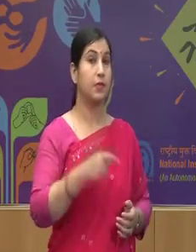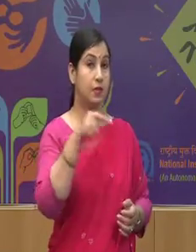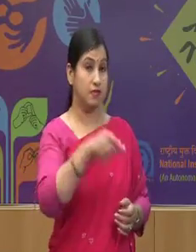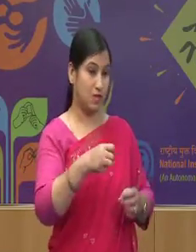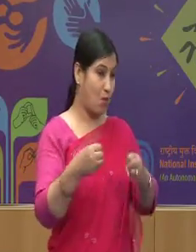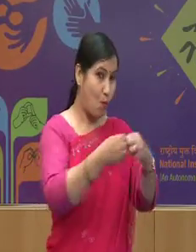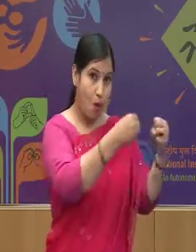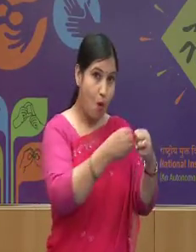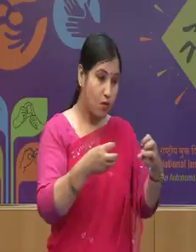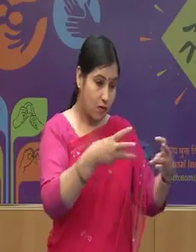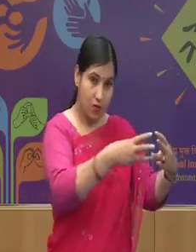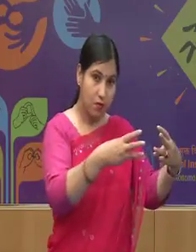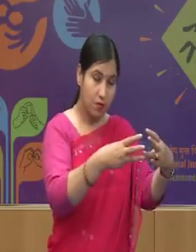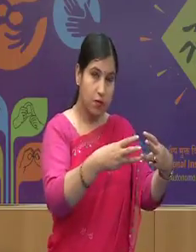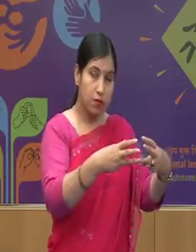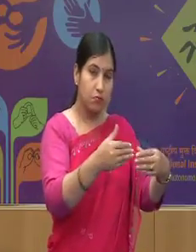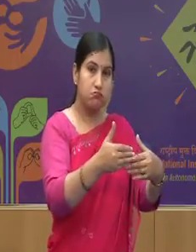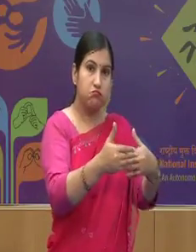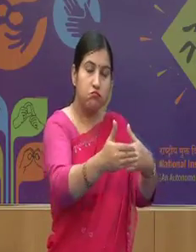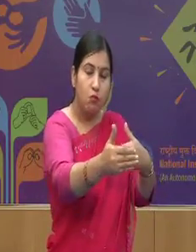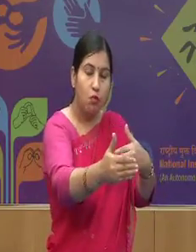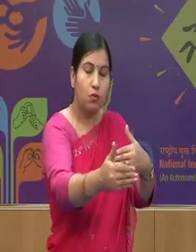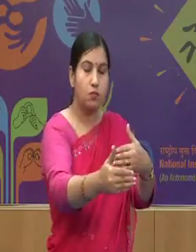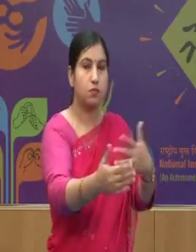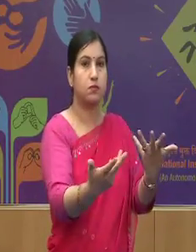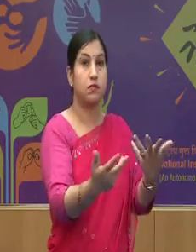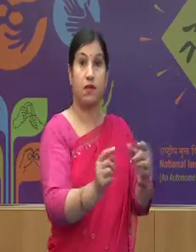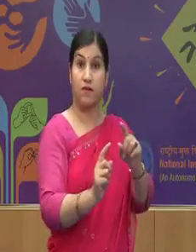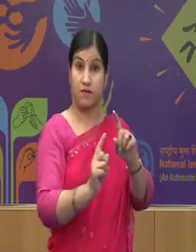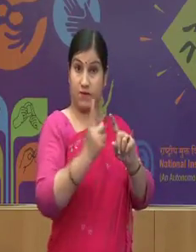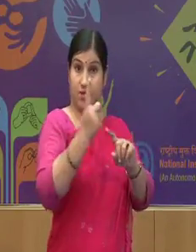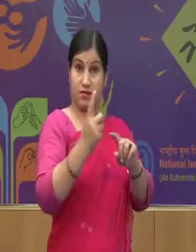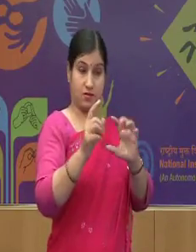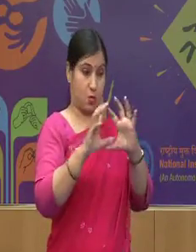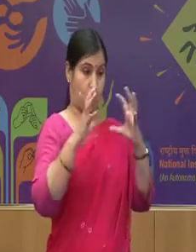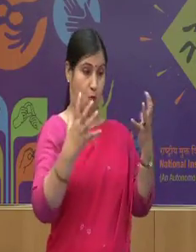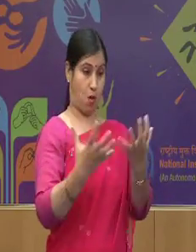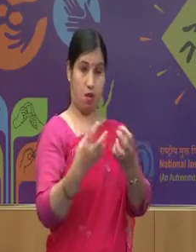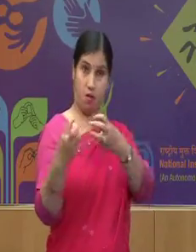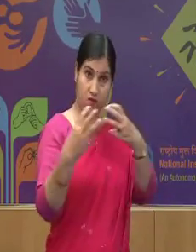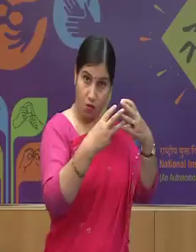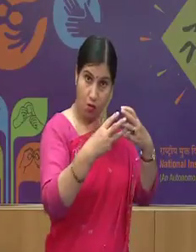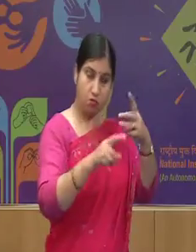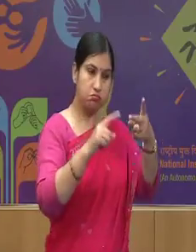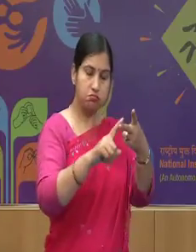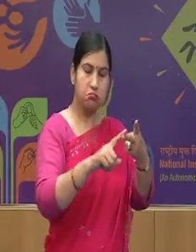This war proved to be far more destructive than the First World War and came to an